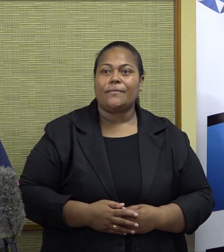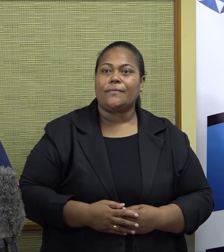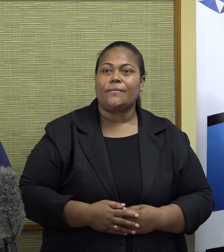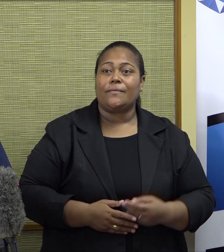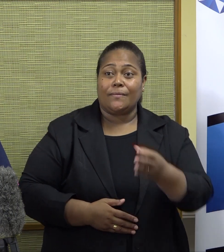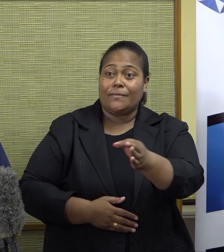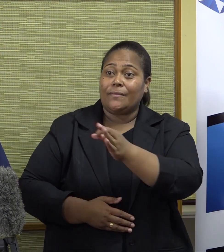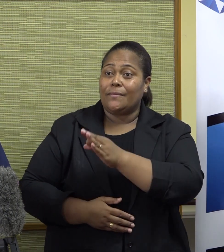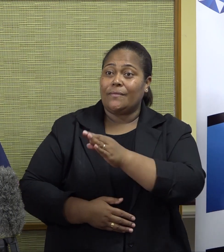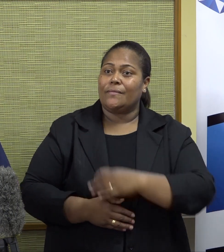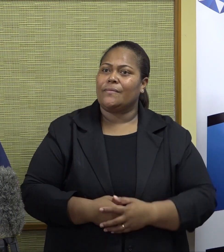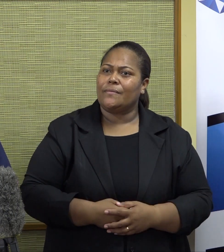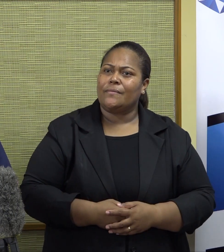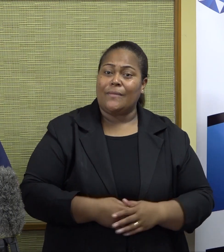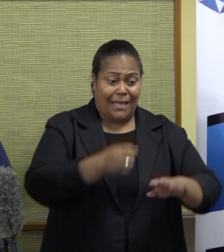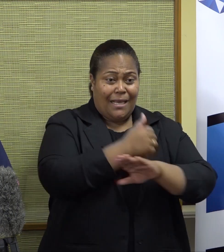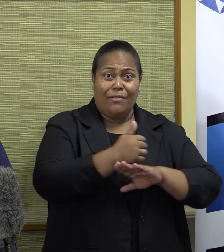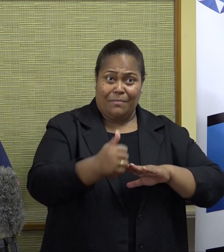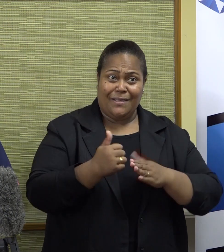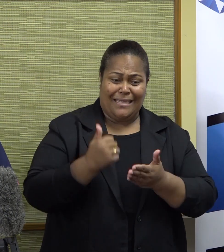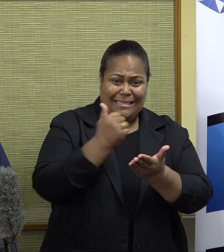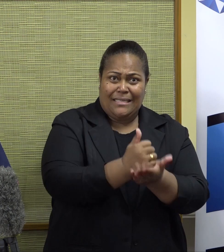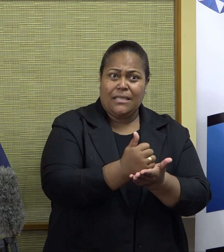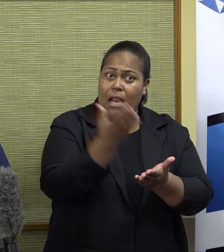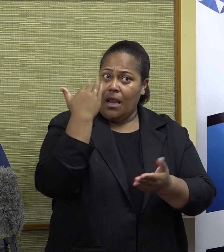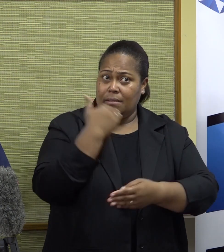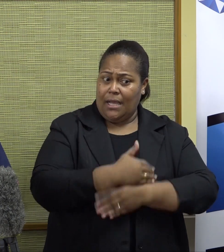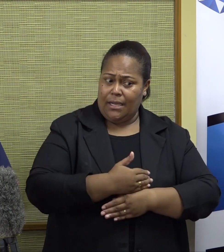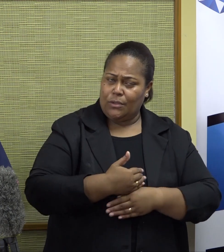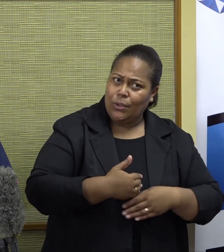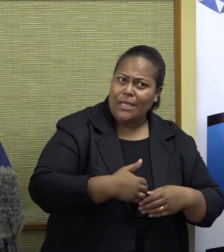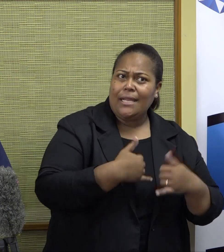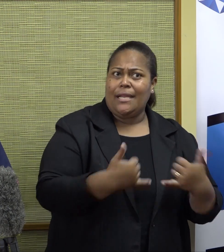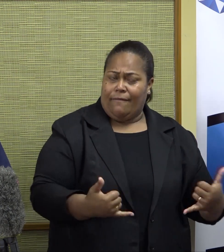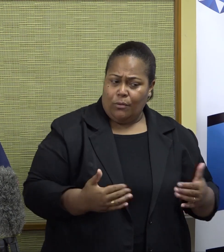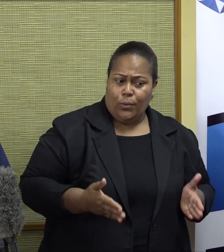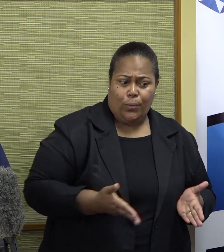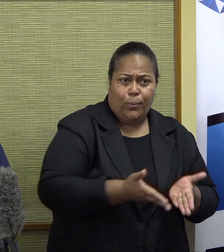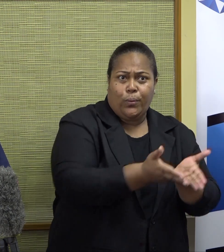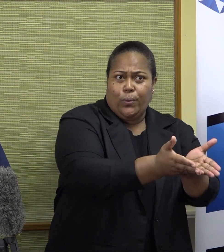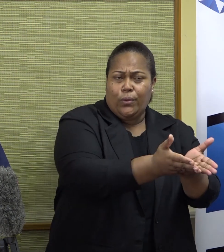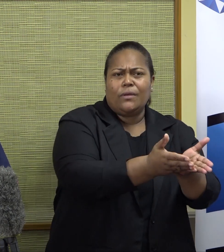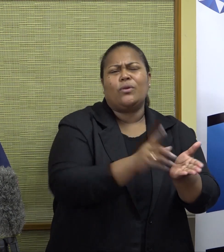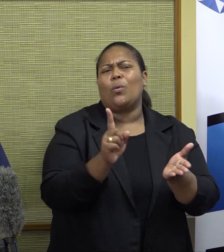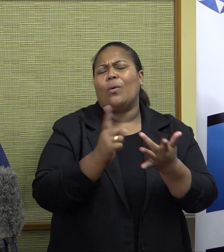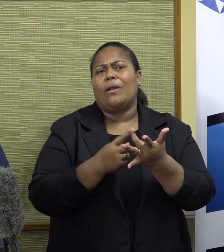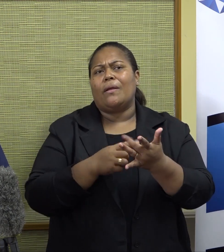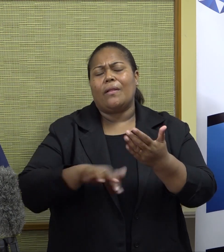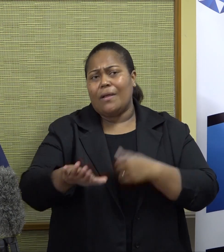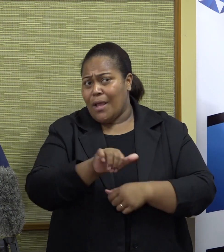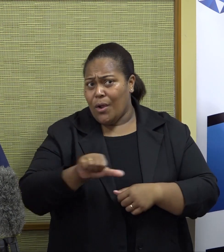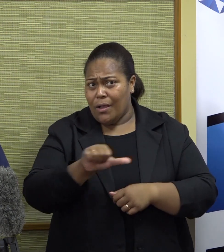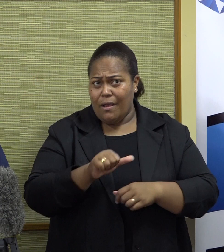So, with the government assistance being deployed last night, so what are the immediate areas of focus for the government? Is it just